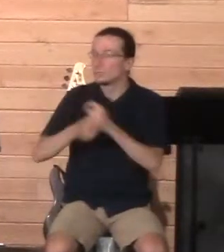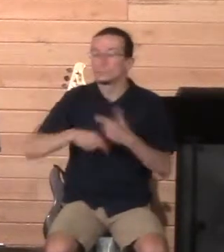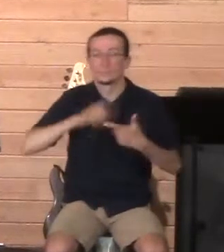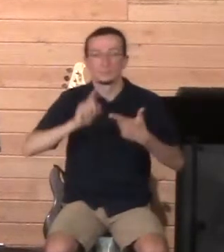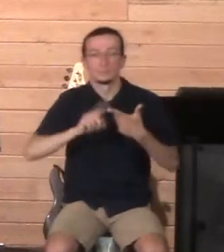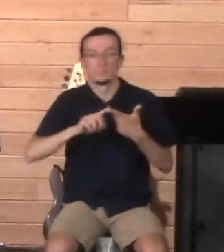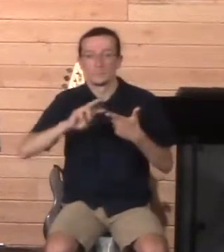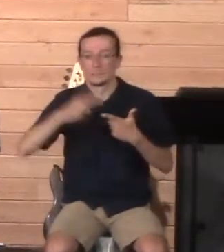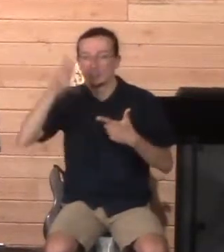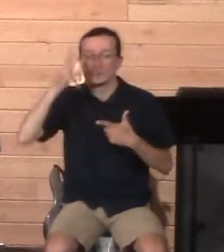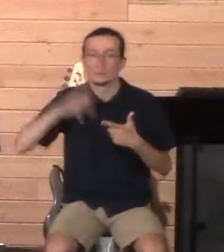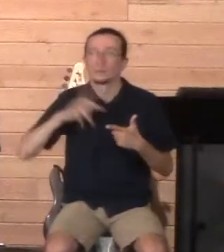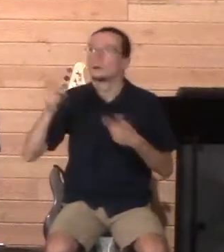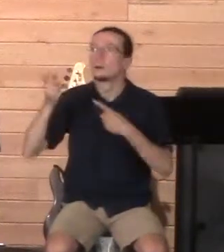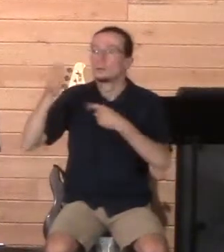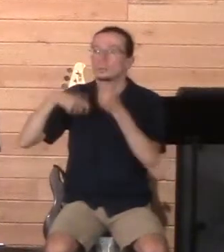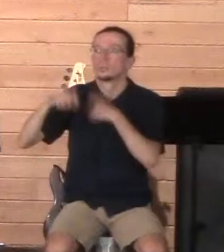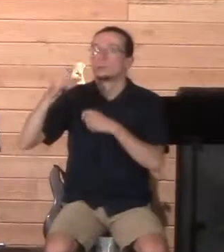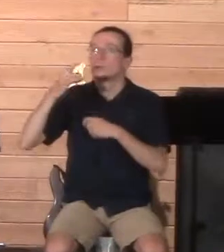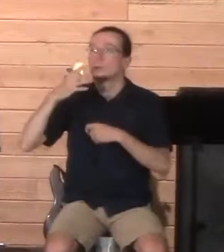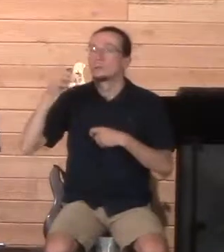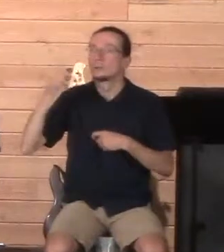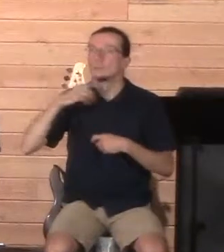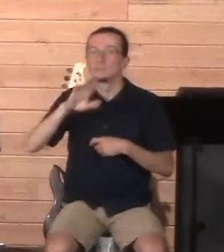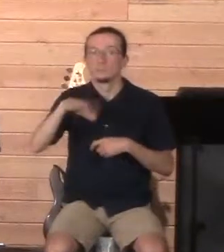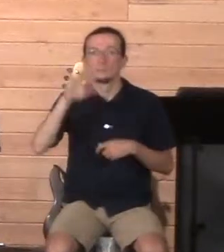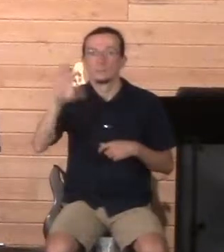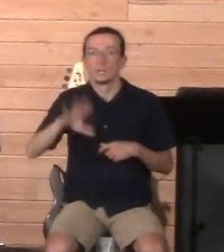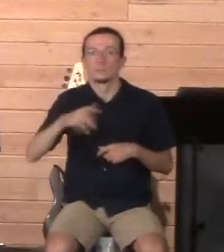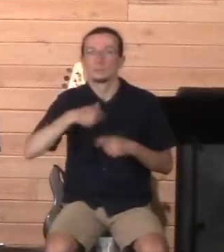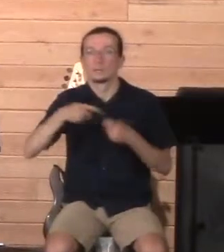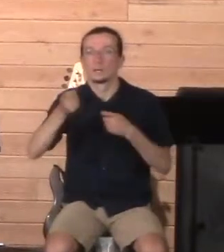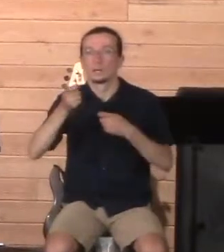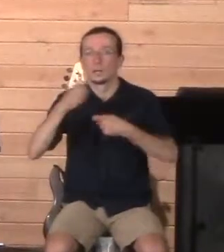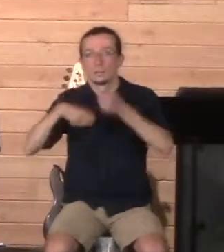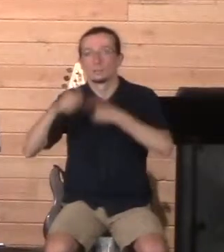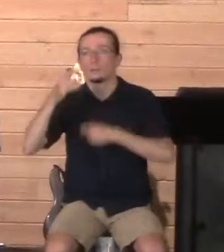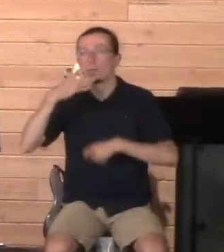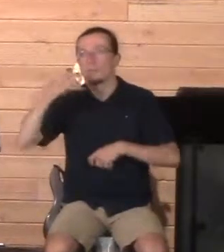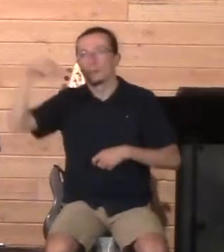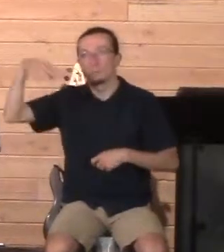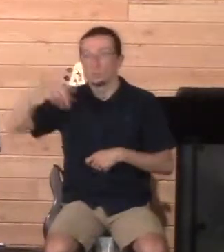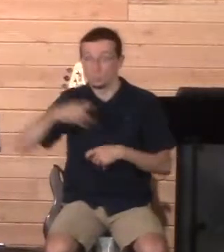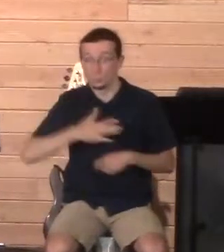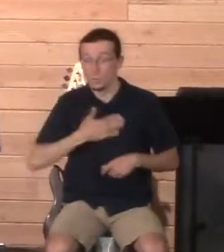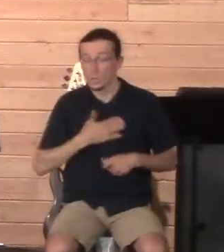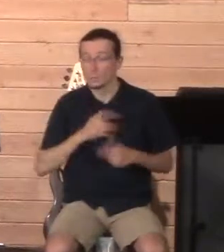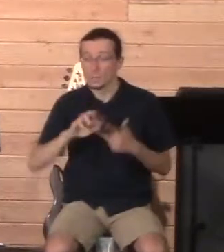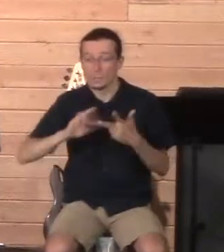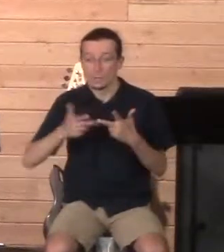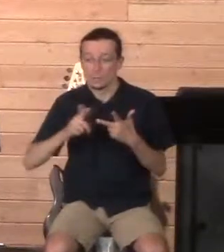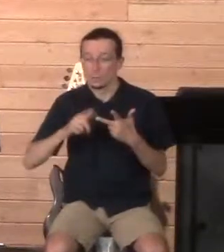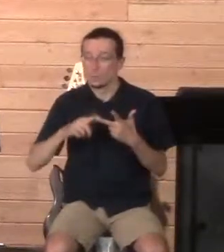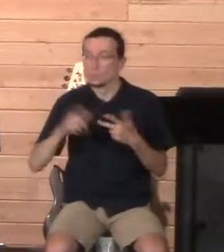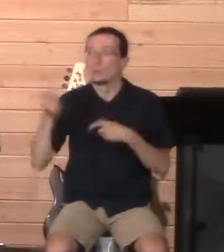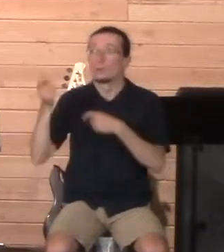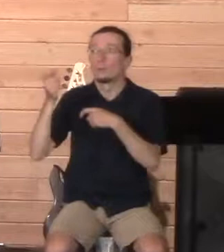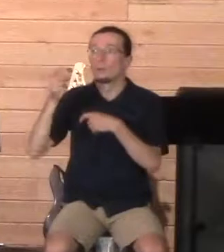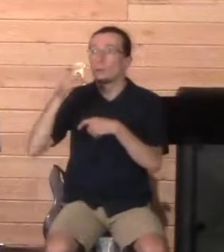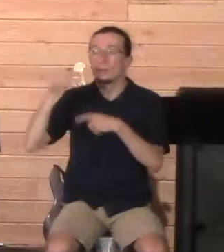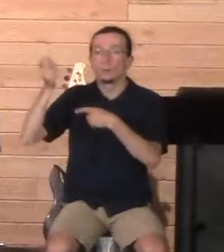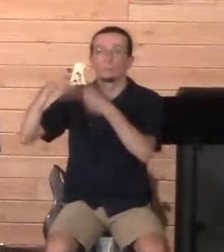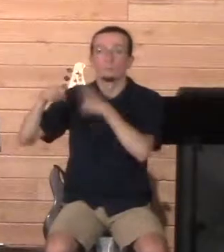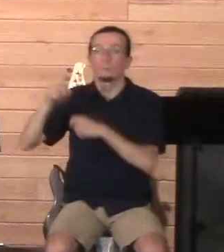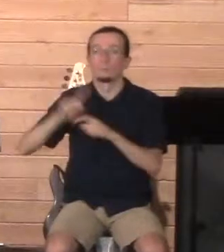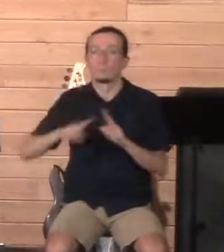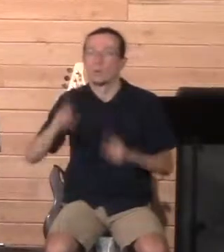guy goes and changes the light bulb and says, hey, pastor, I changed the light bulb. Aren't you happy? And the third guy changes the light bulb and